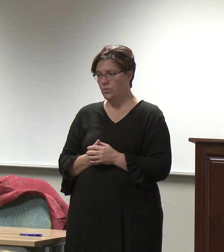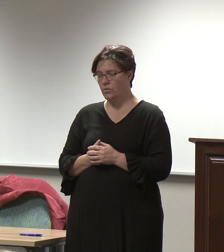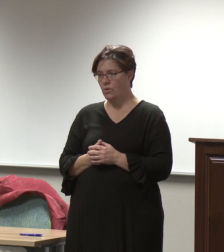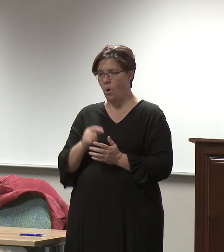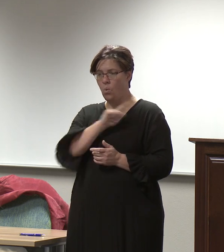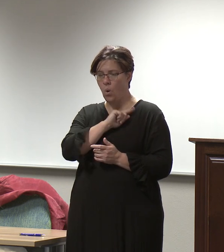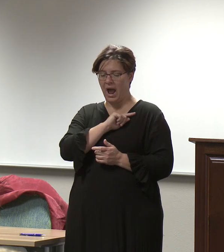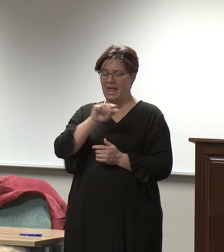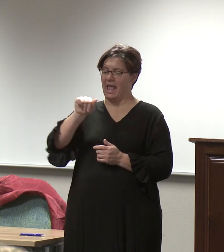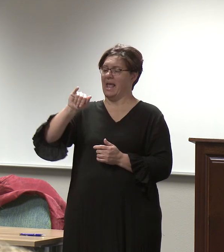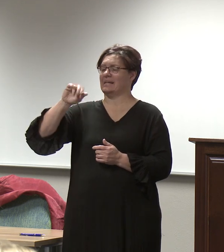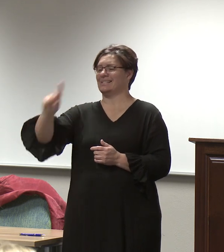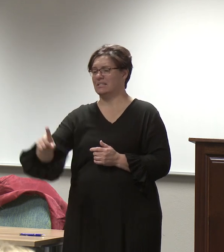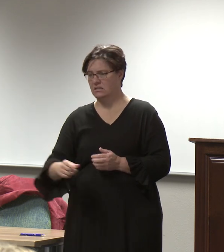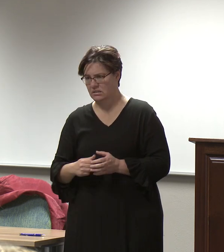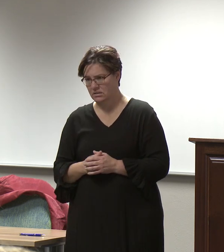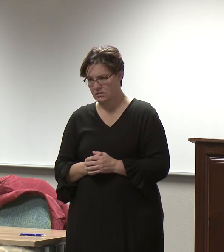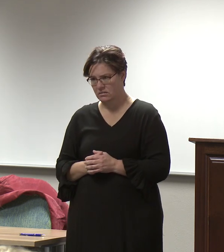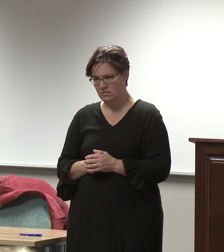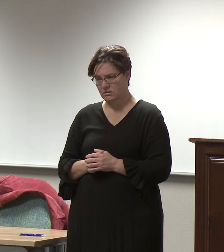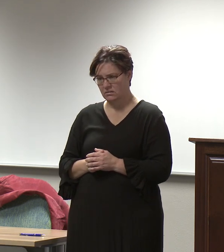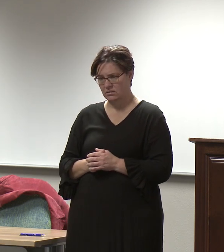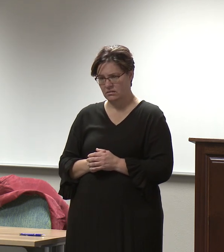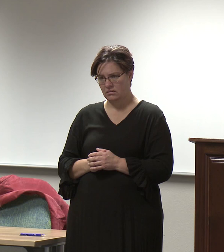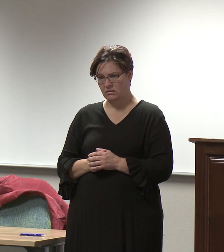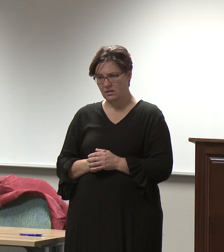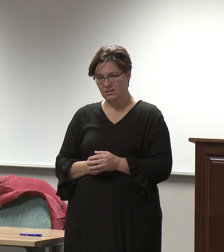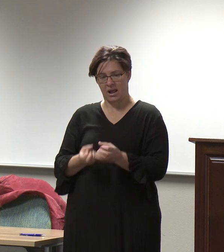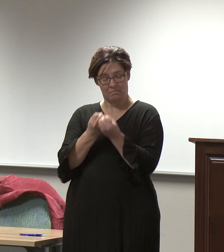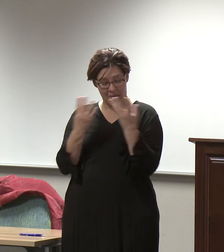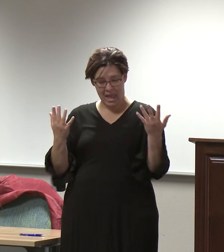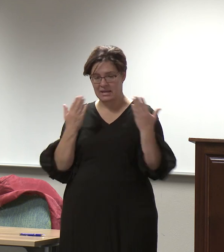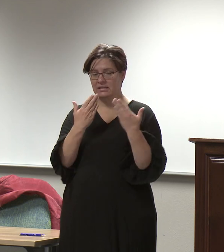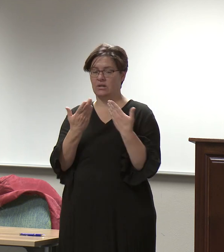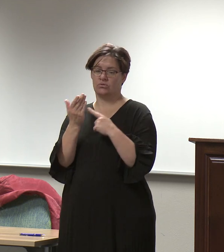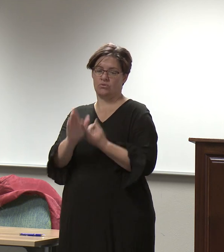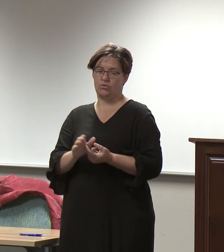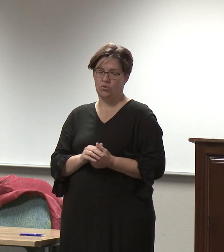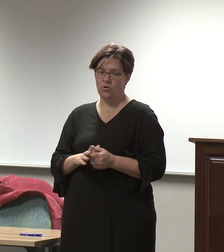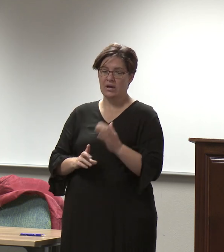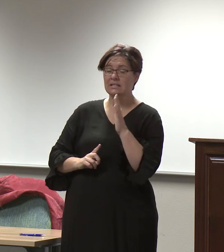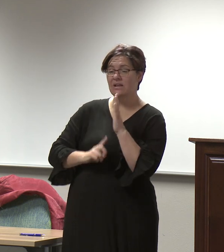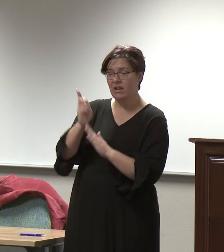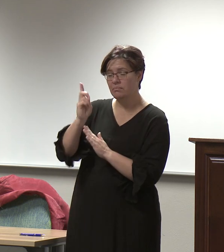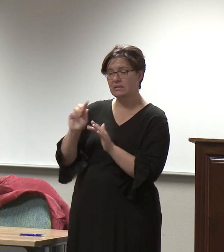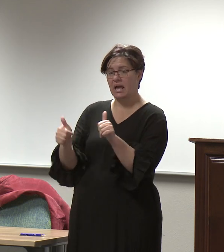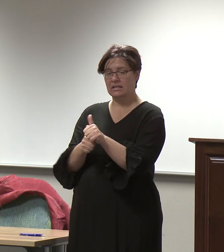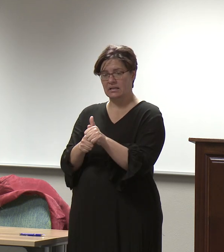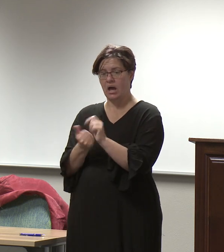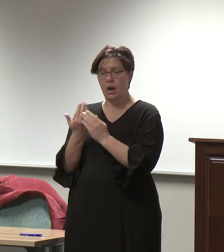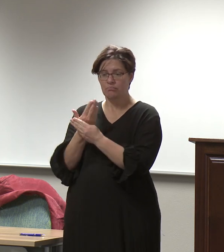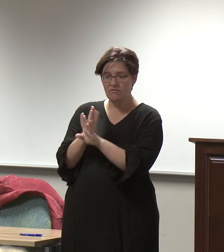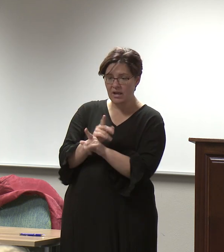aid, right? Well, in fact, there are plenty of studies now that development aid prevent people